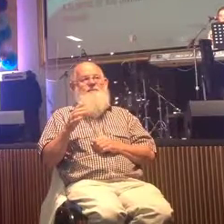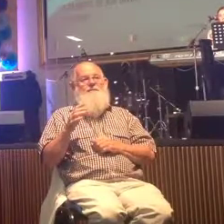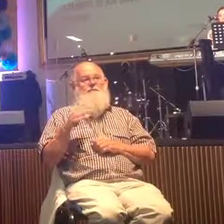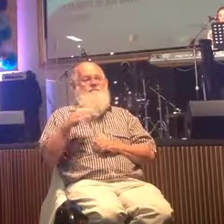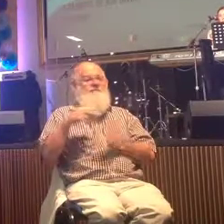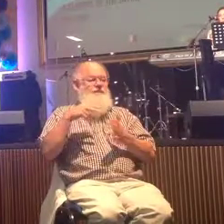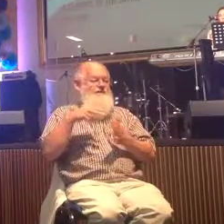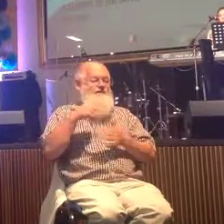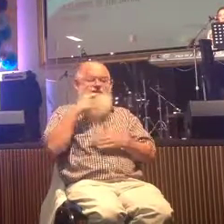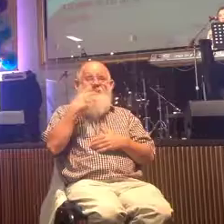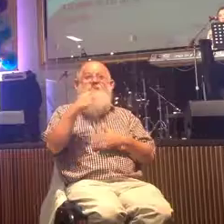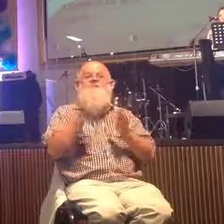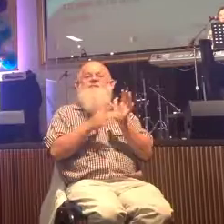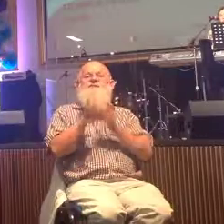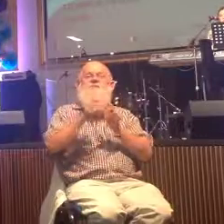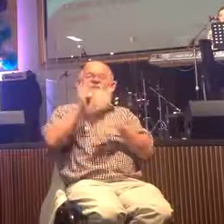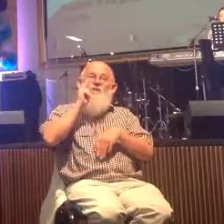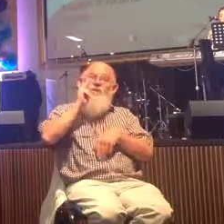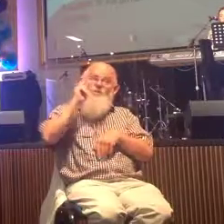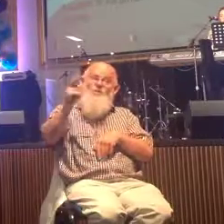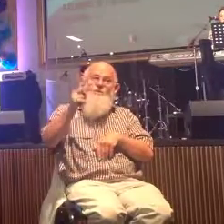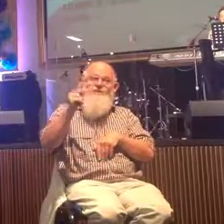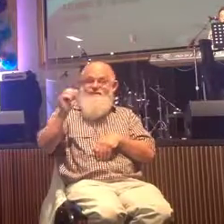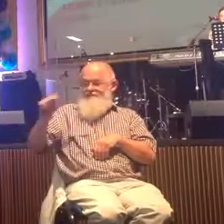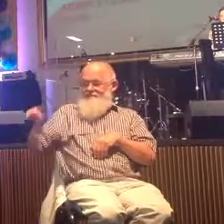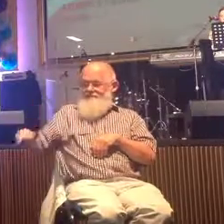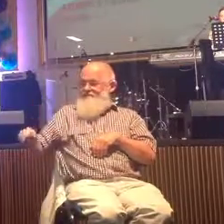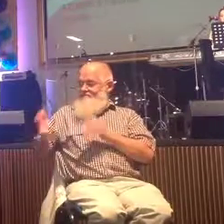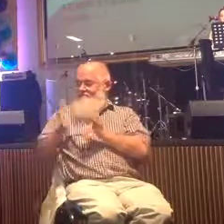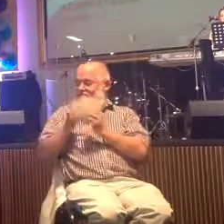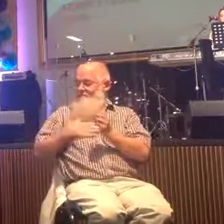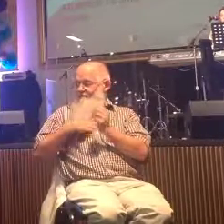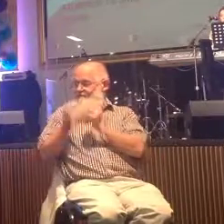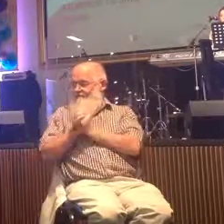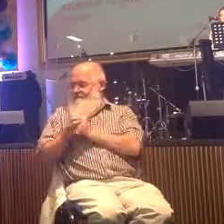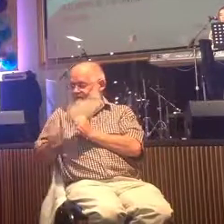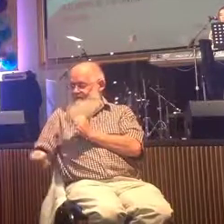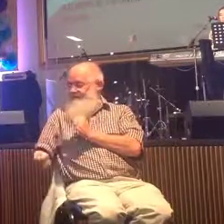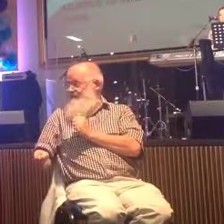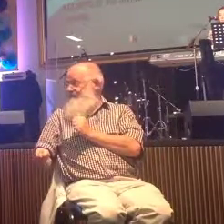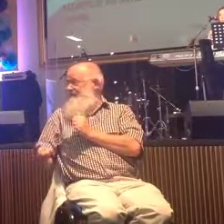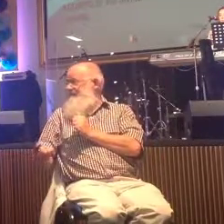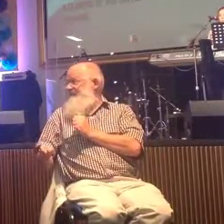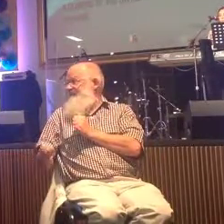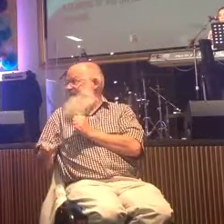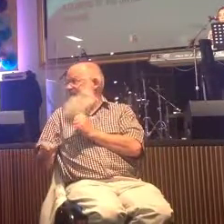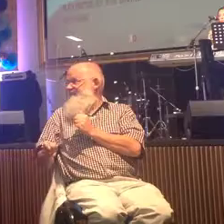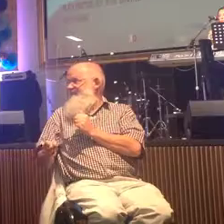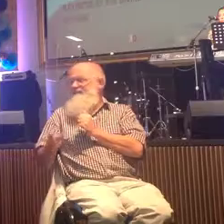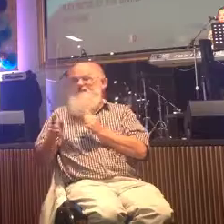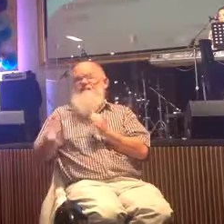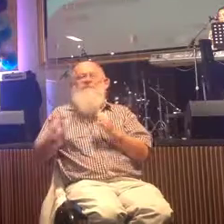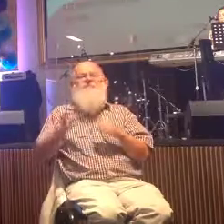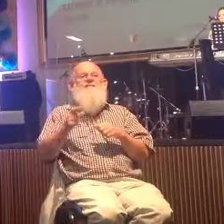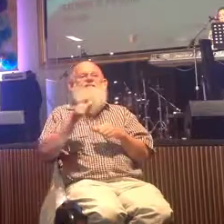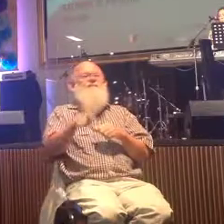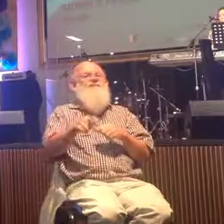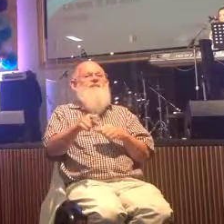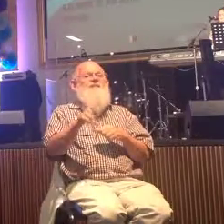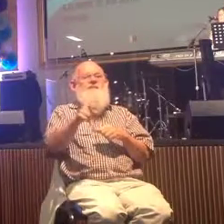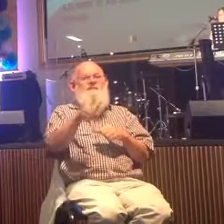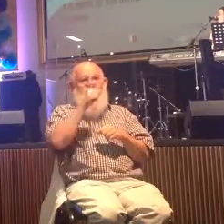to say to Jesus, look, here's my friend. Here's my housemate, Ed. Here's his girlfriend.